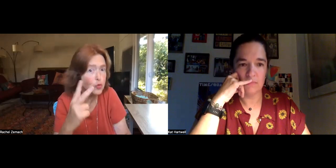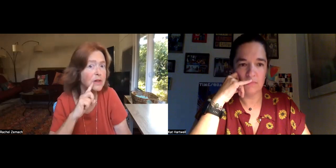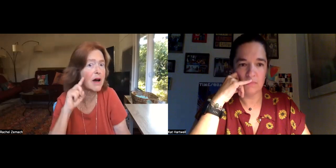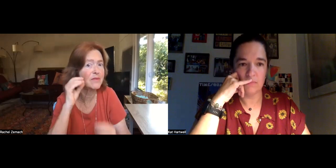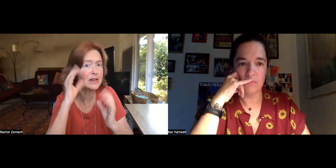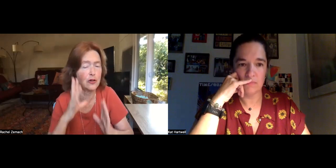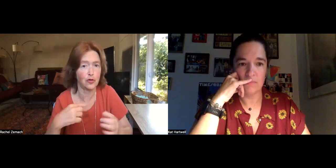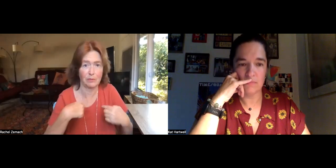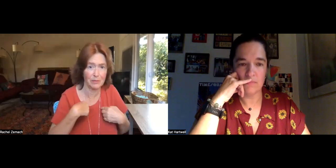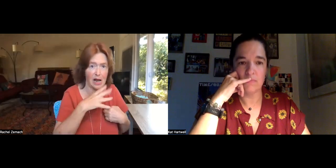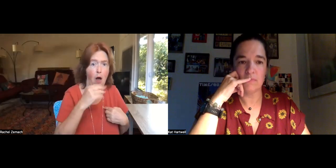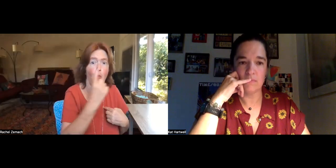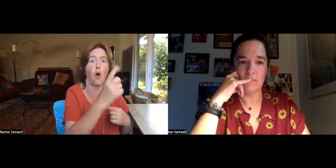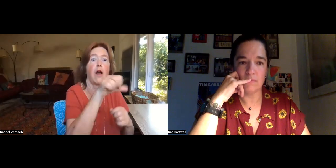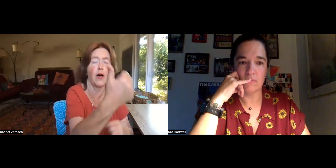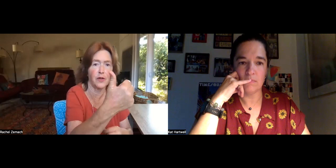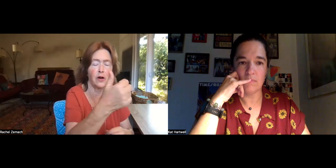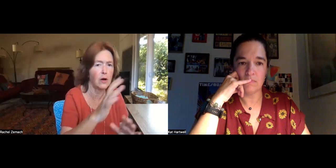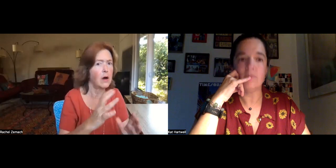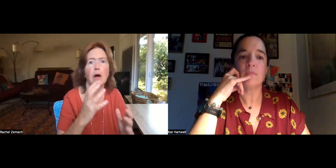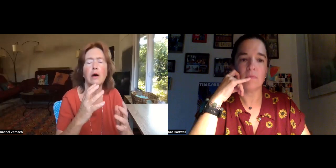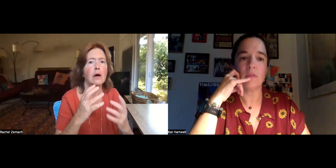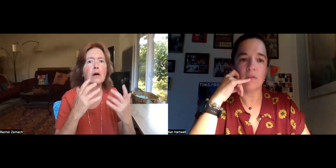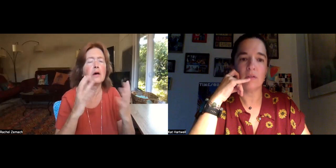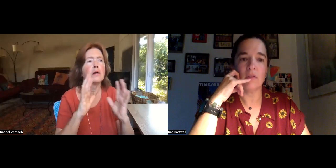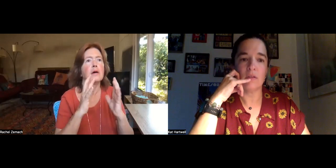Who's that teacher? Me and one of them.